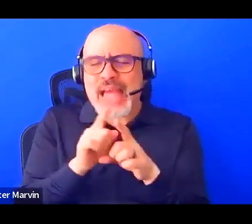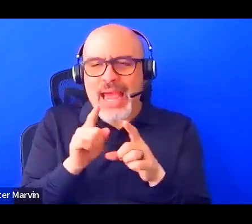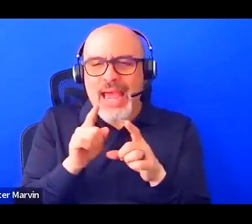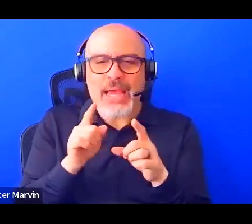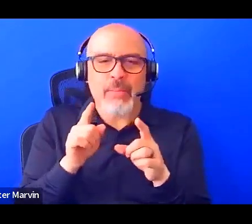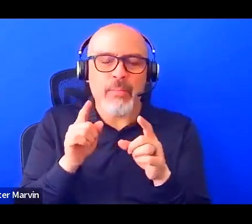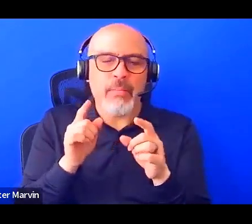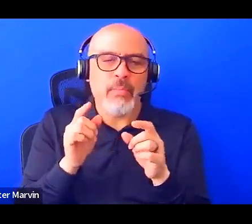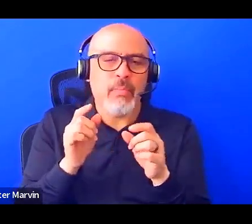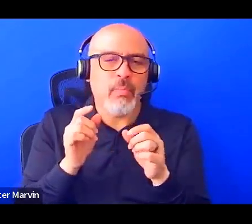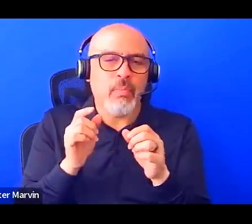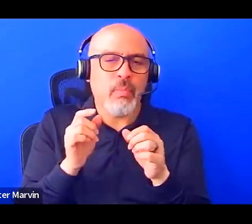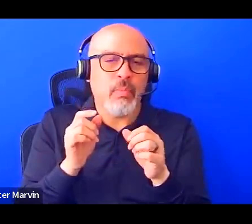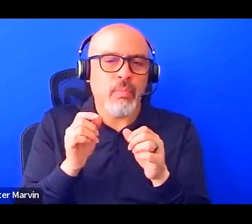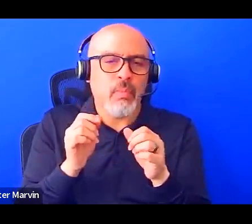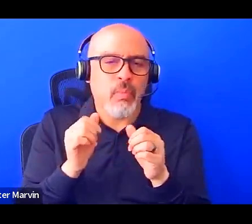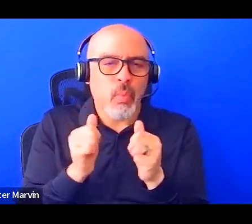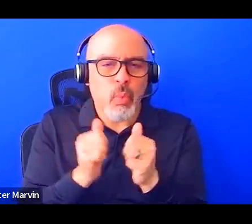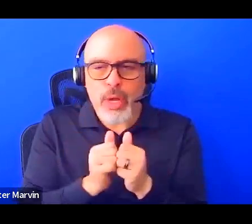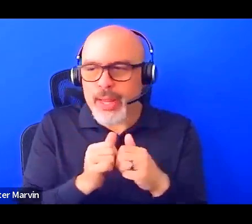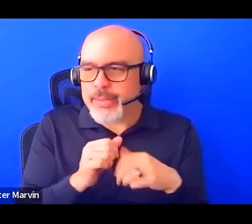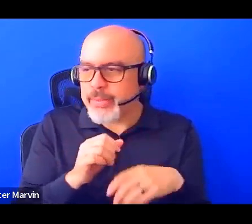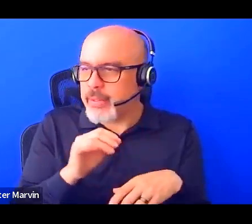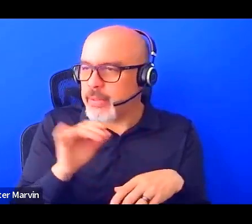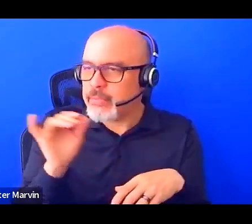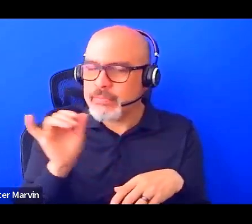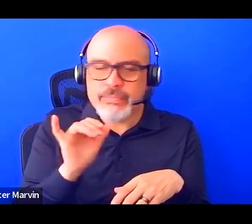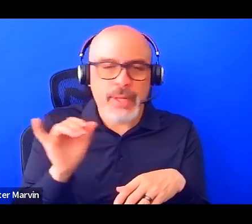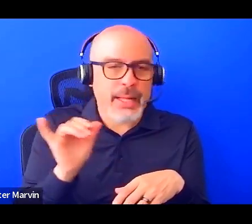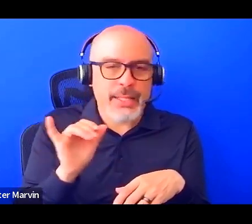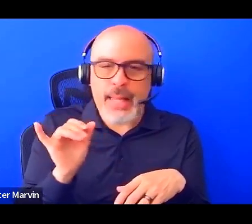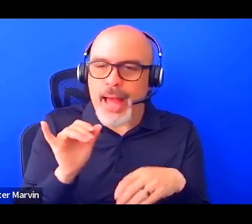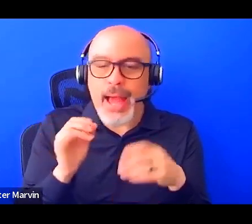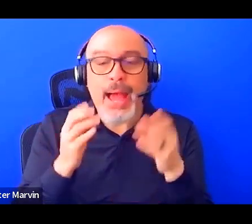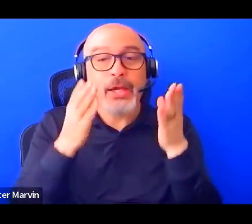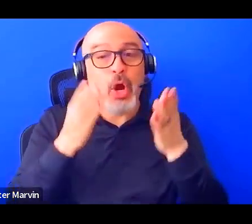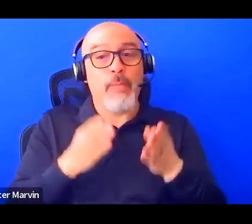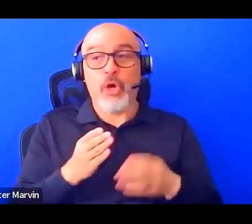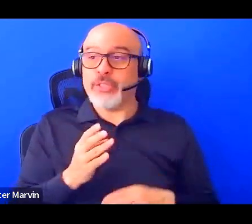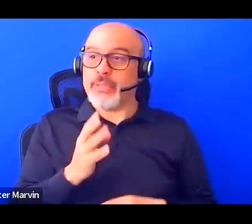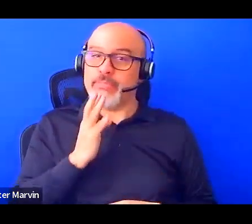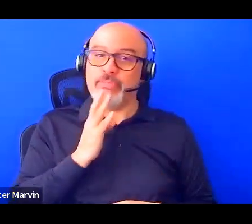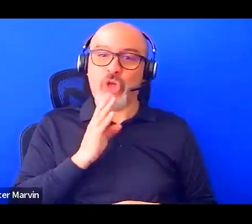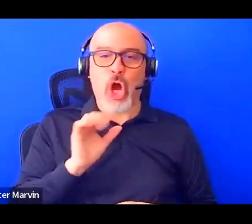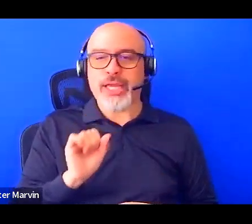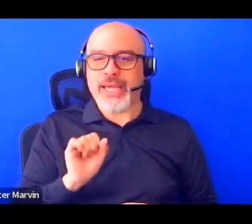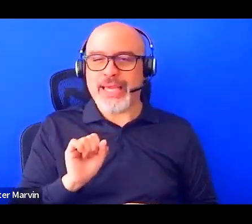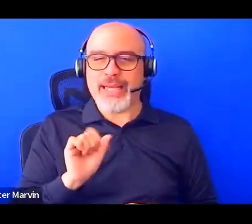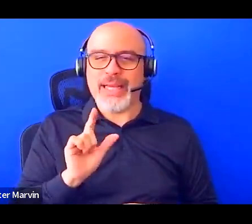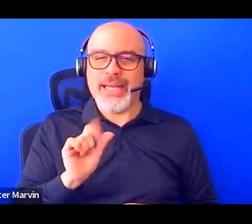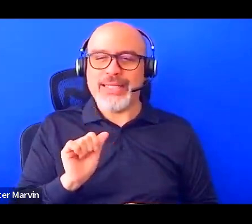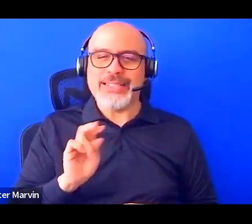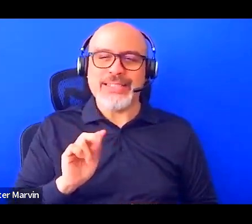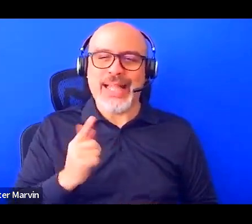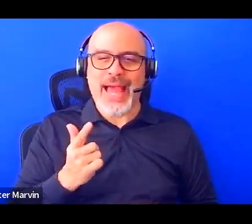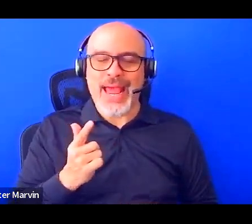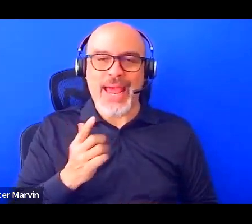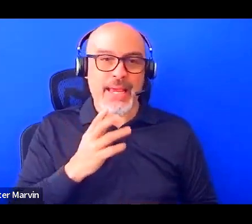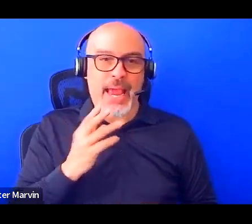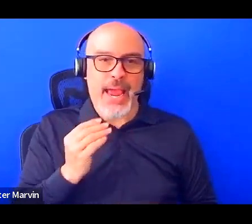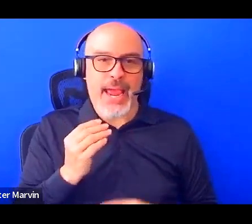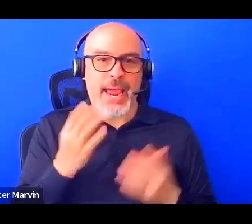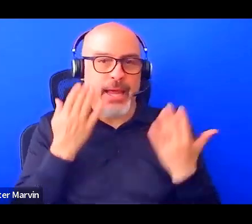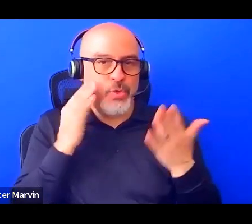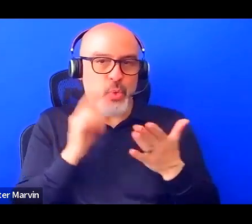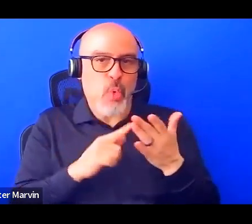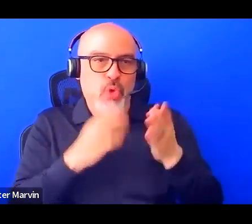with, let's say, someone was in here speaking slang and you didn't know exactly what that person was